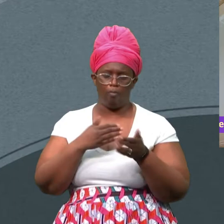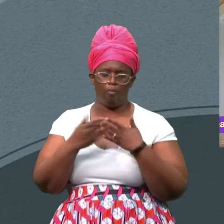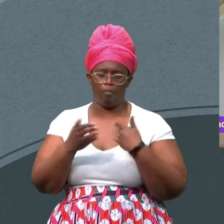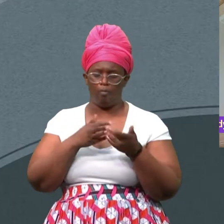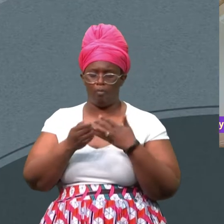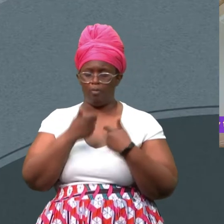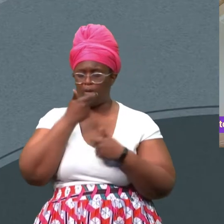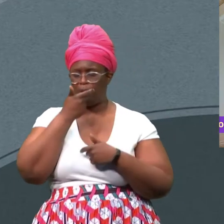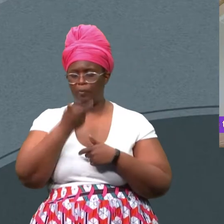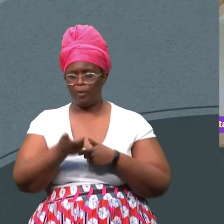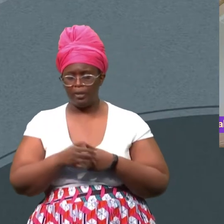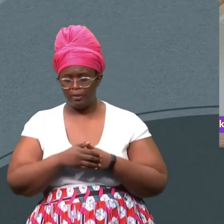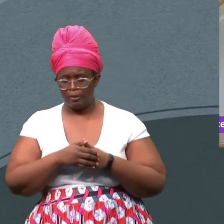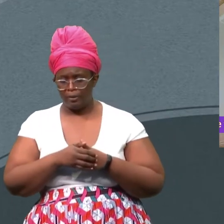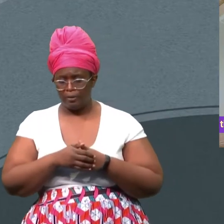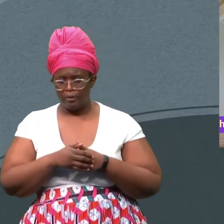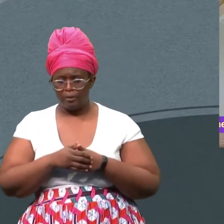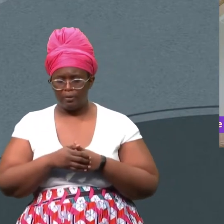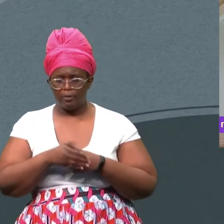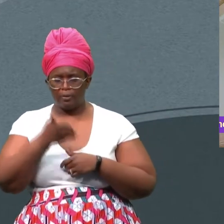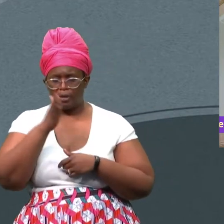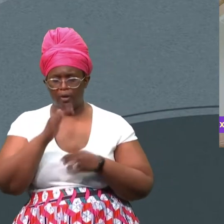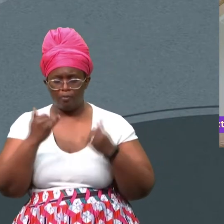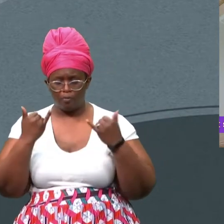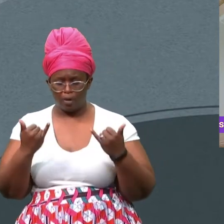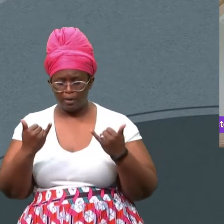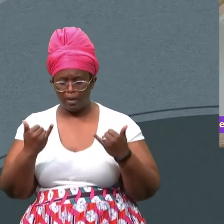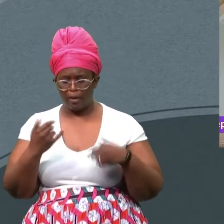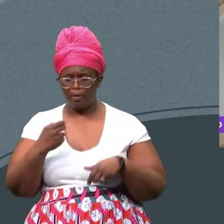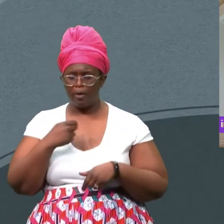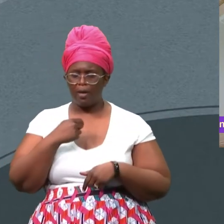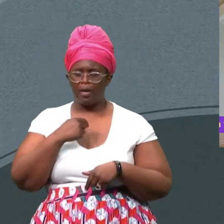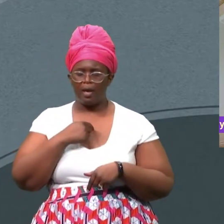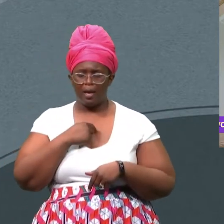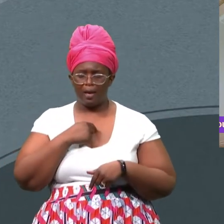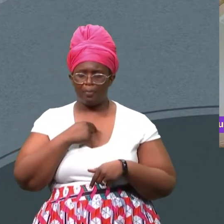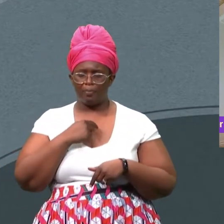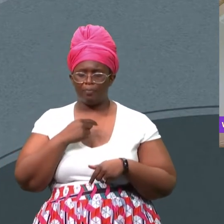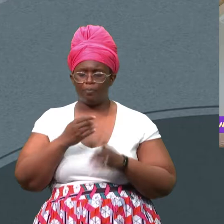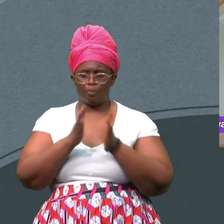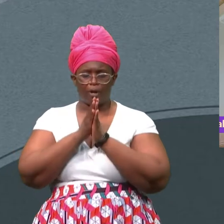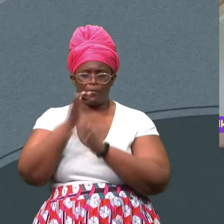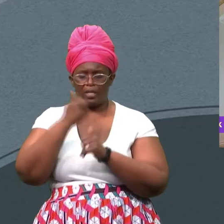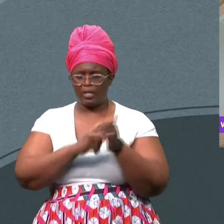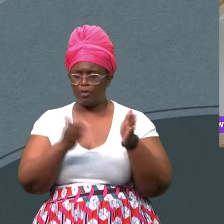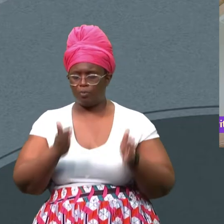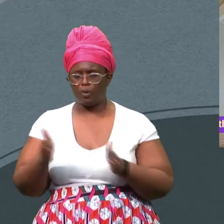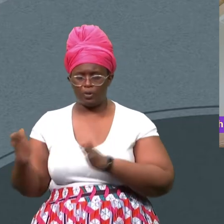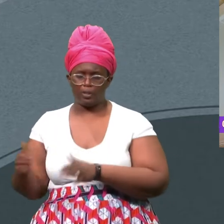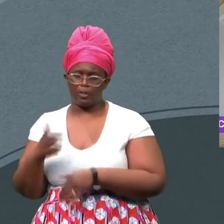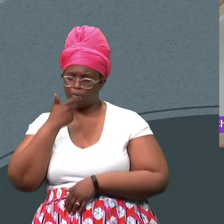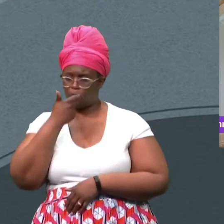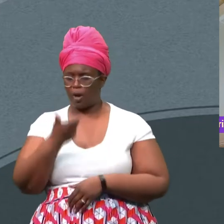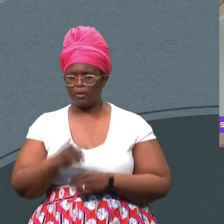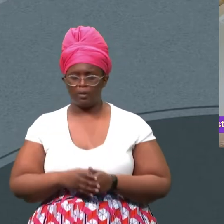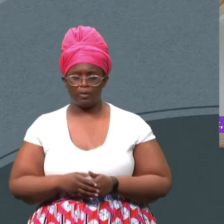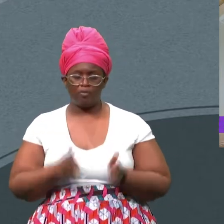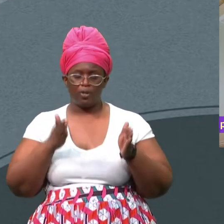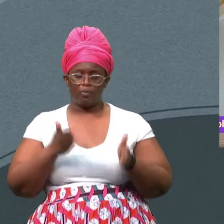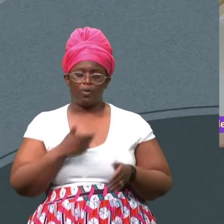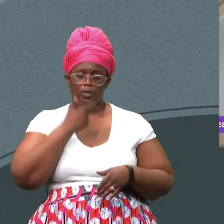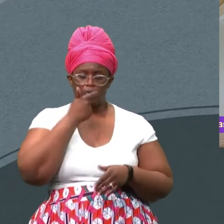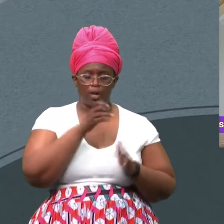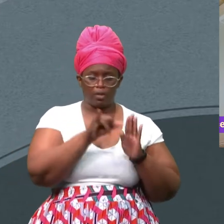on YouTube, right now I'm speaking over every person. For that person that's watching on YouTube on